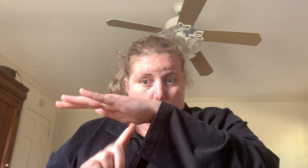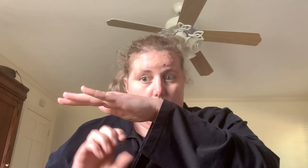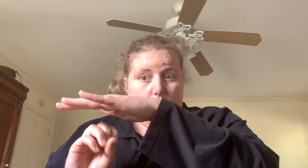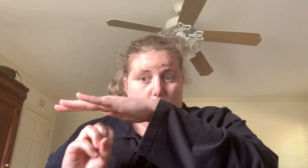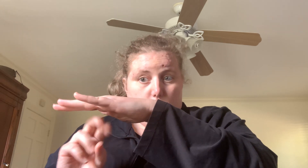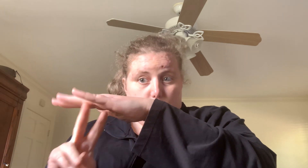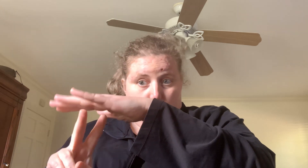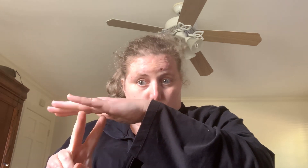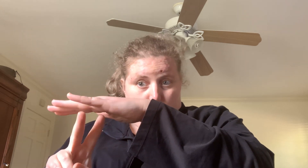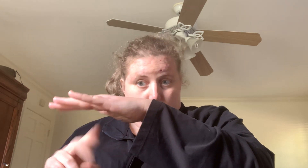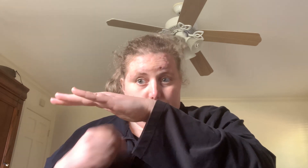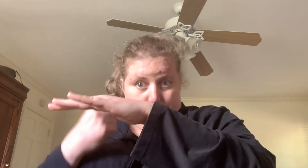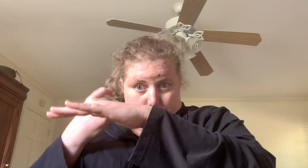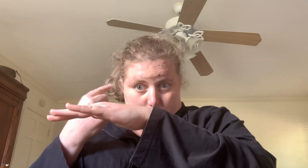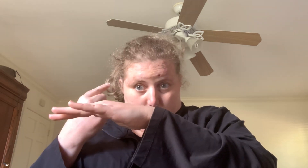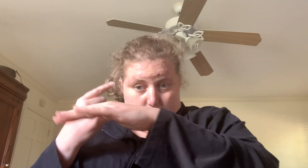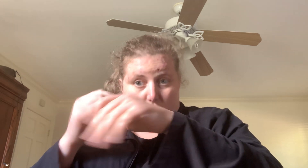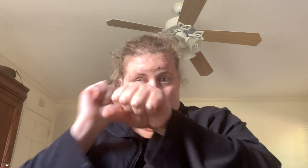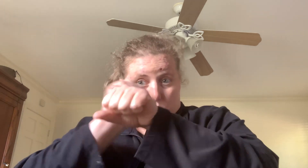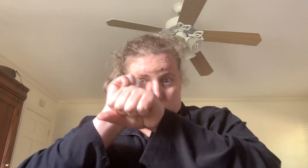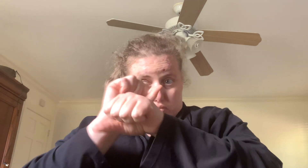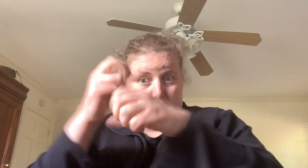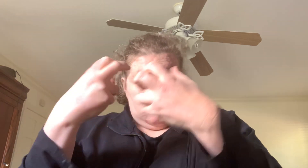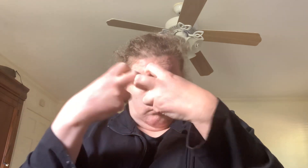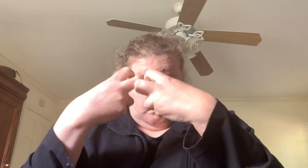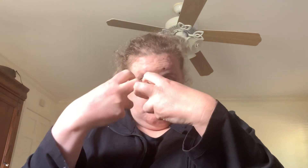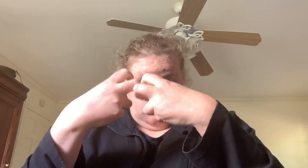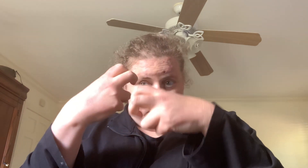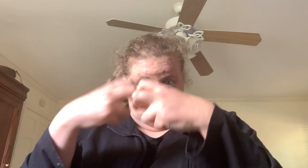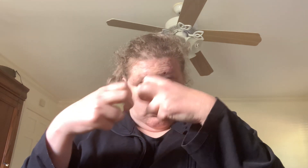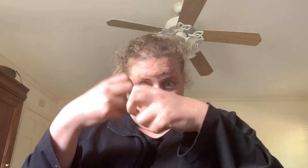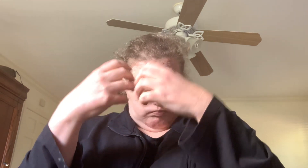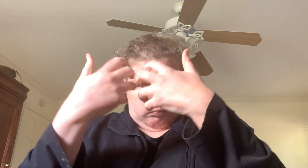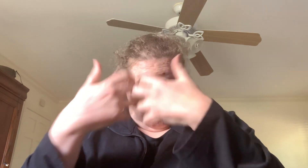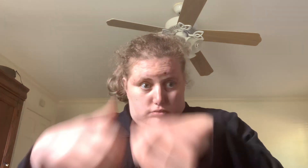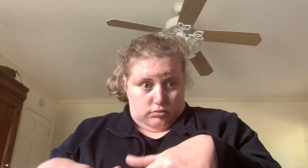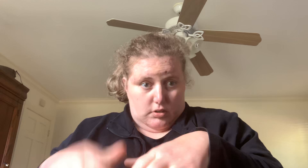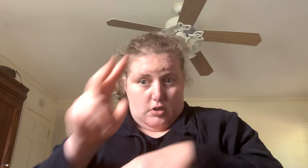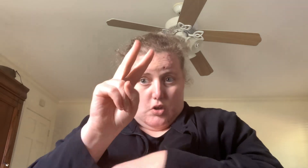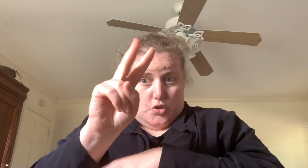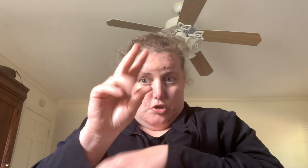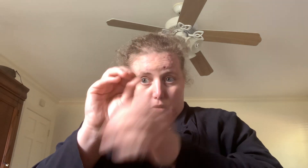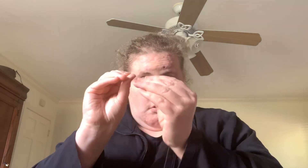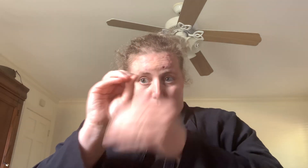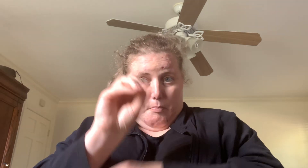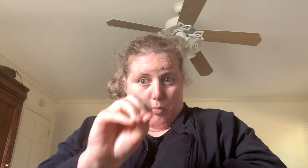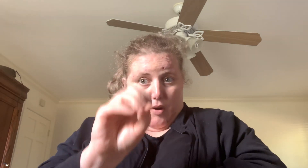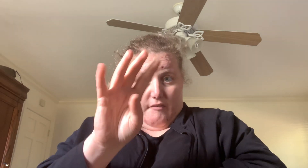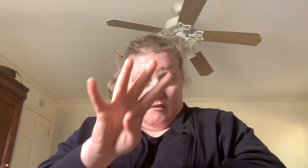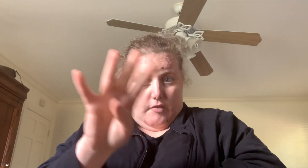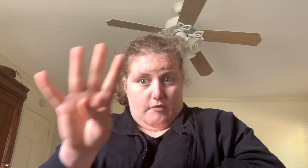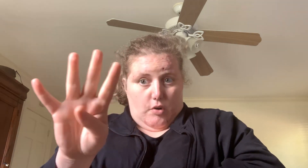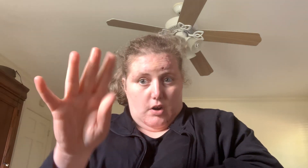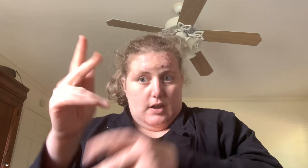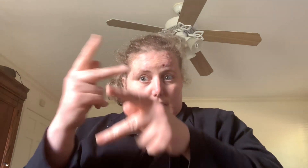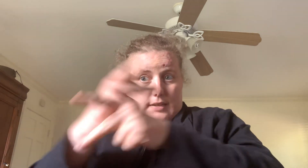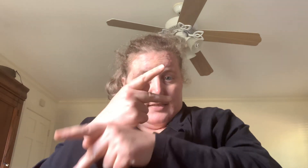So if we work this problem out, it becomes 2.44 times 2 divided by 1. So our answer would